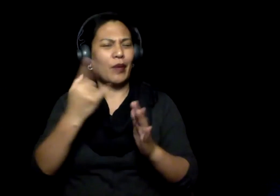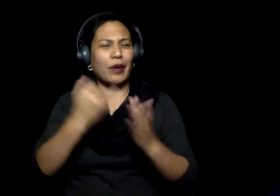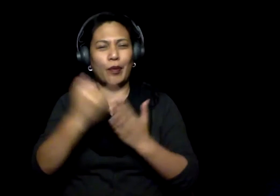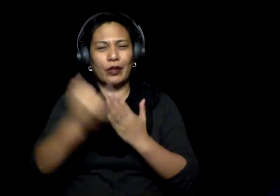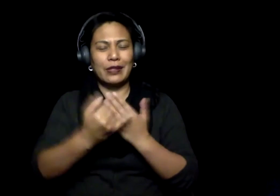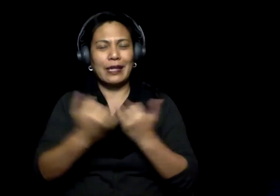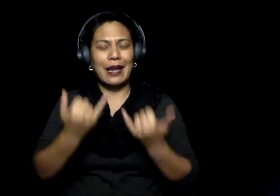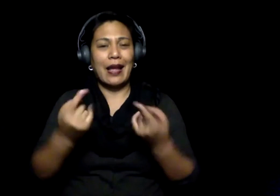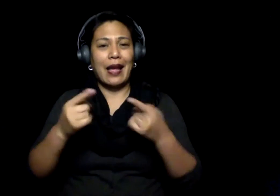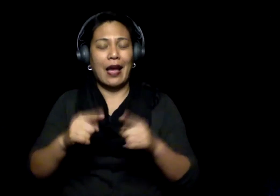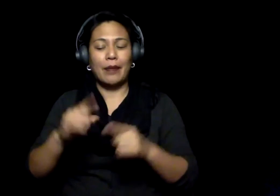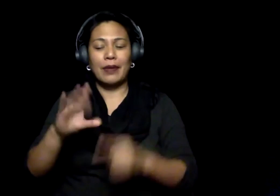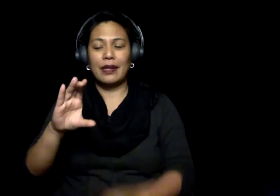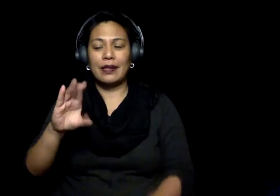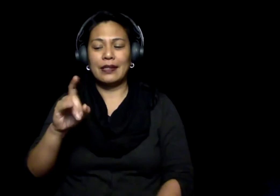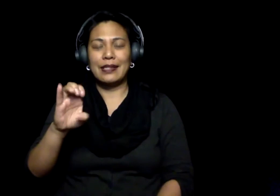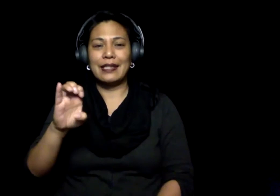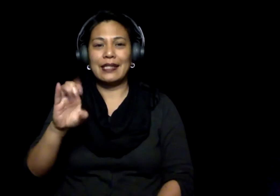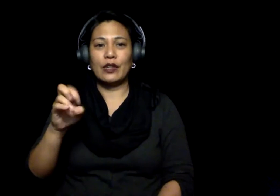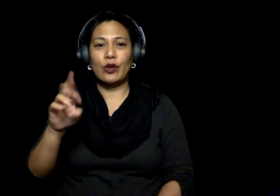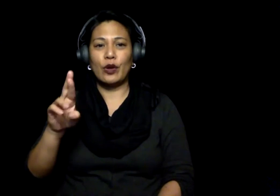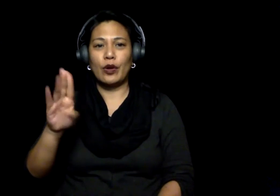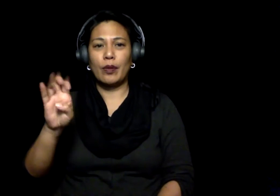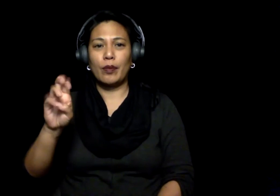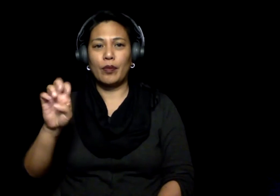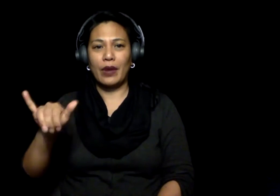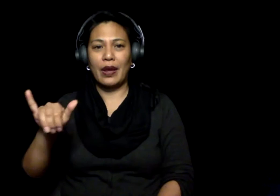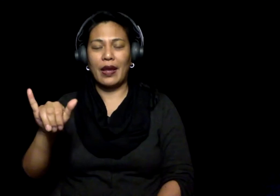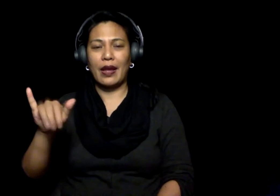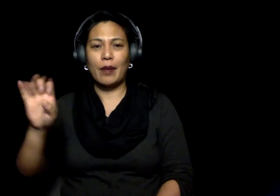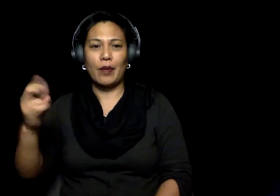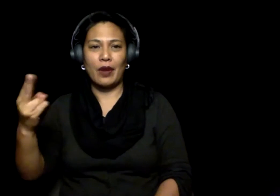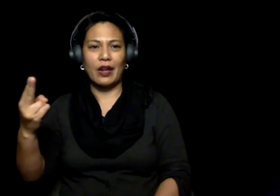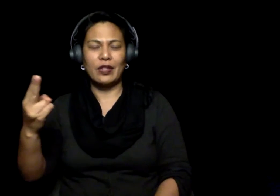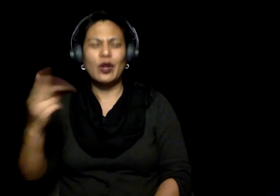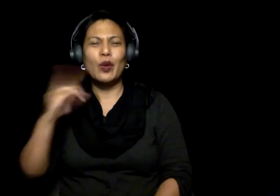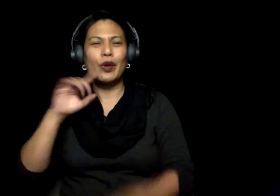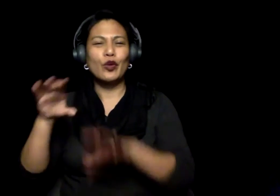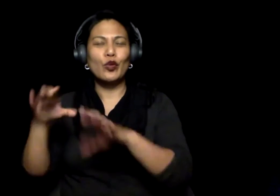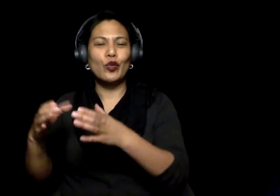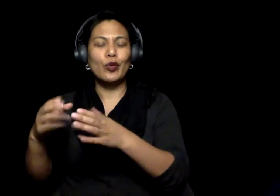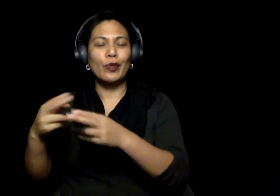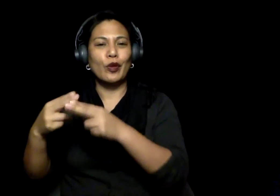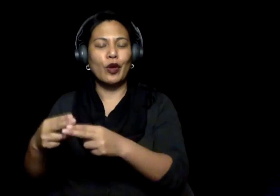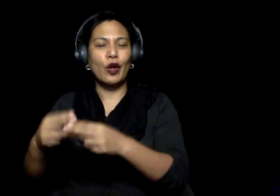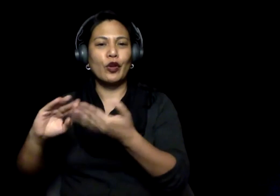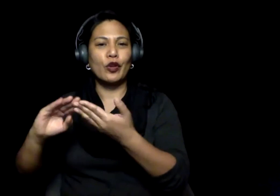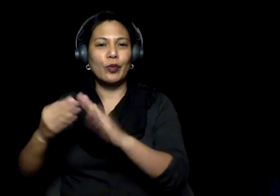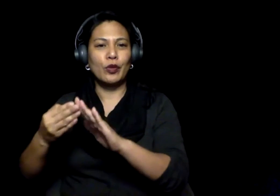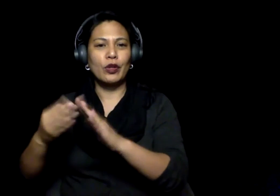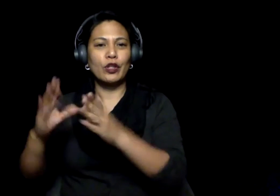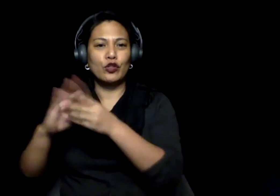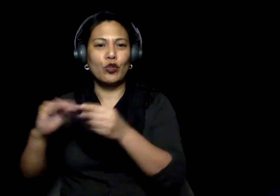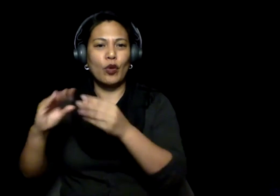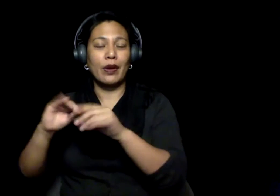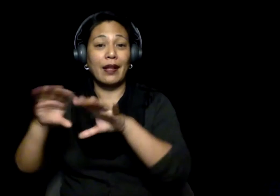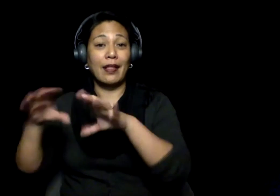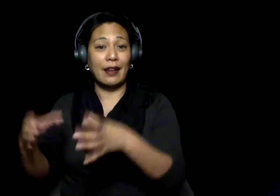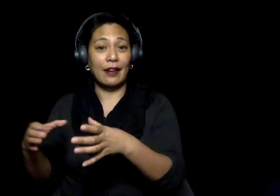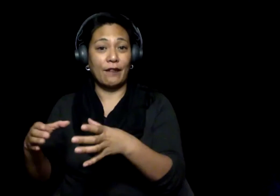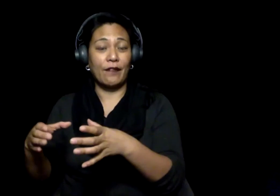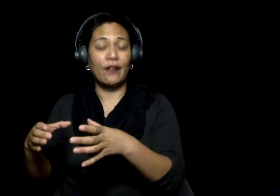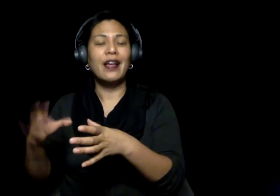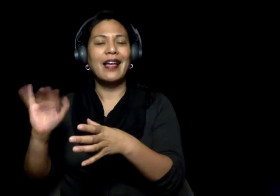Brae branch by a group called Community Story Collective, and they do digital storytelling. That's kind